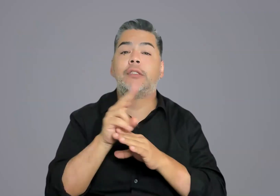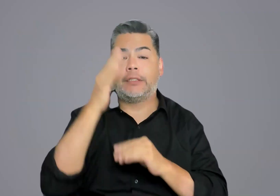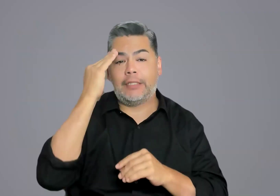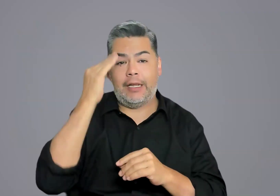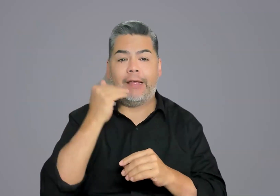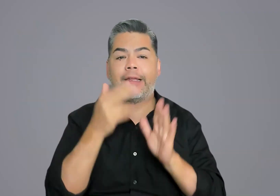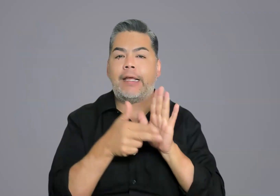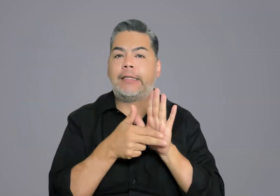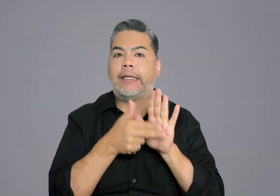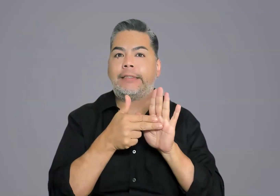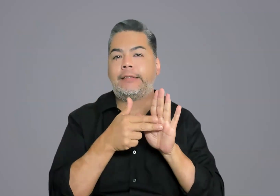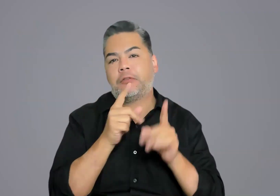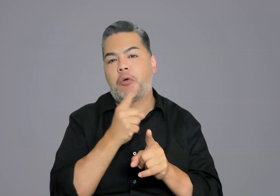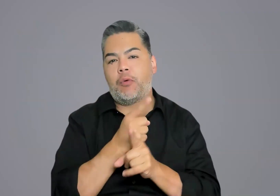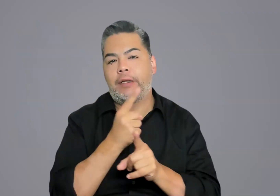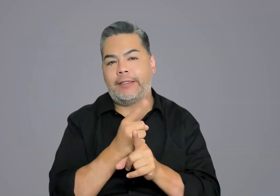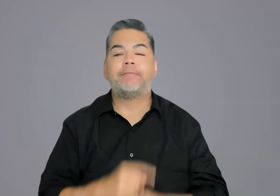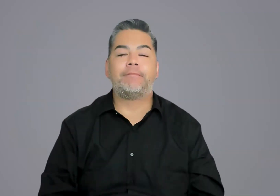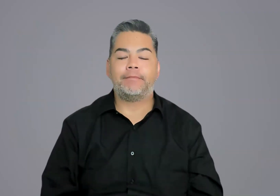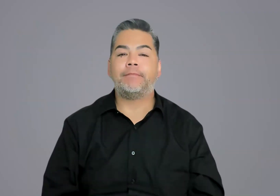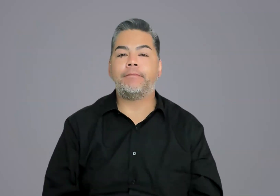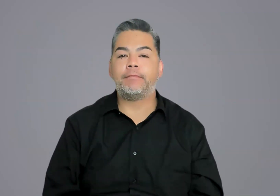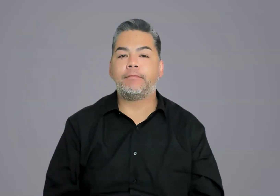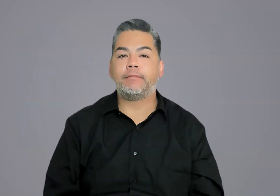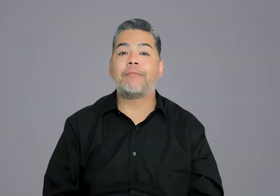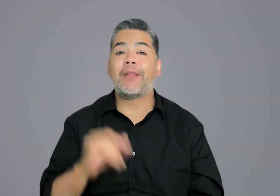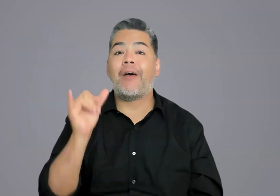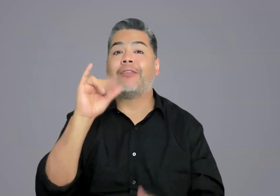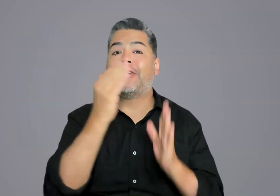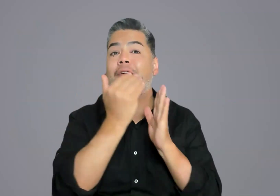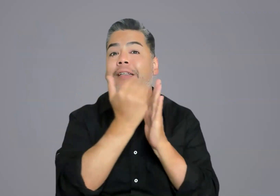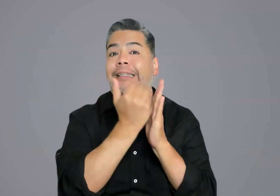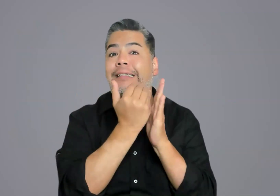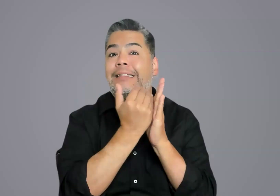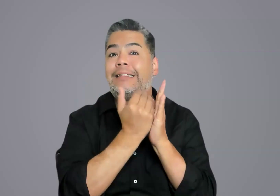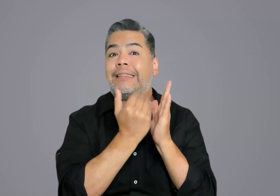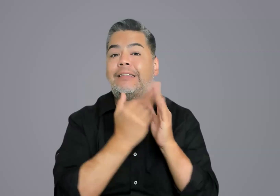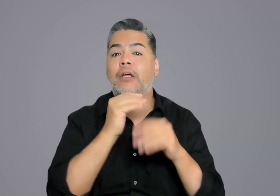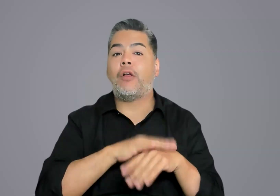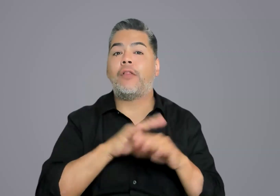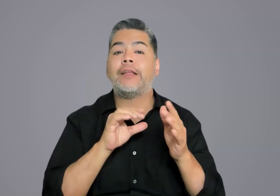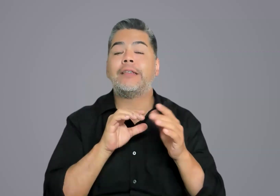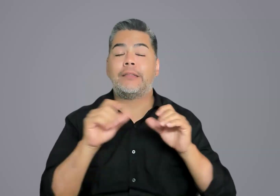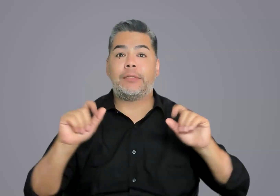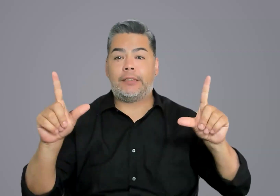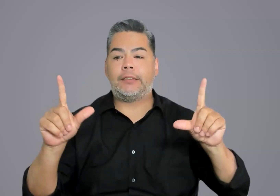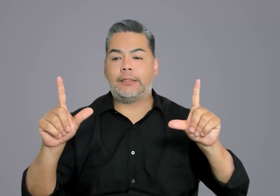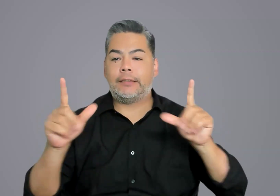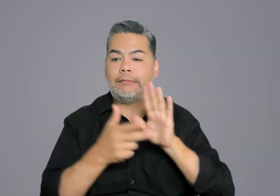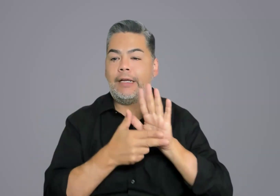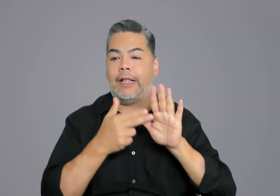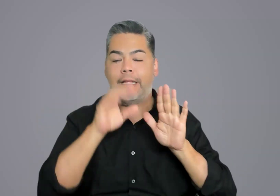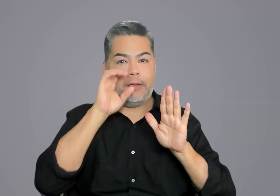correctly. Can also show any lists that may be on the page. It can highlight images, but